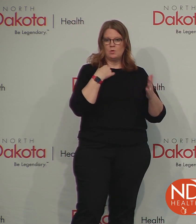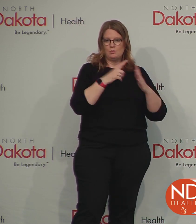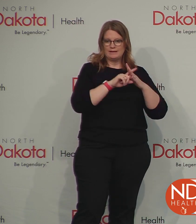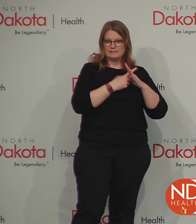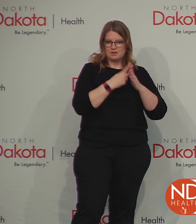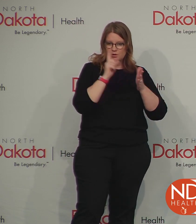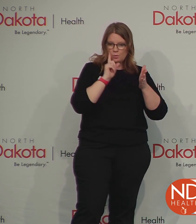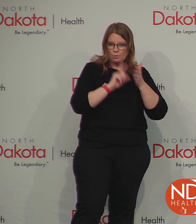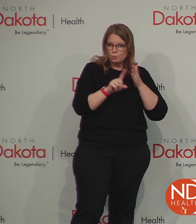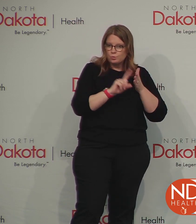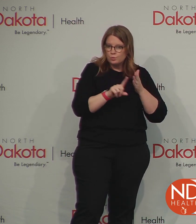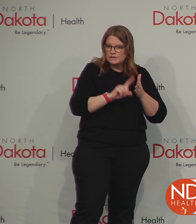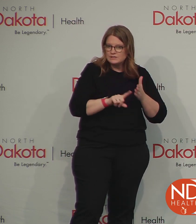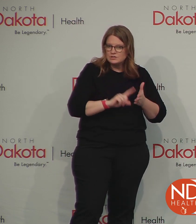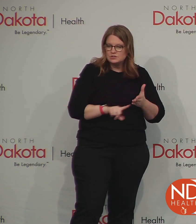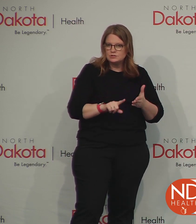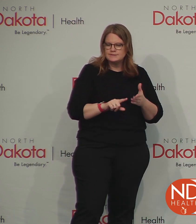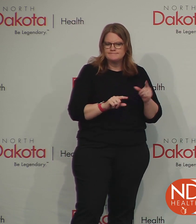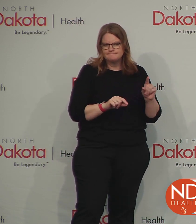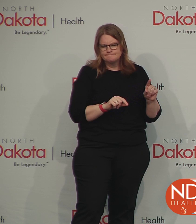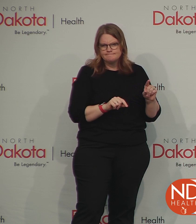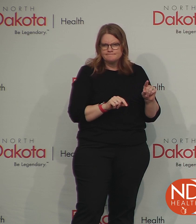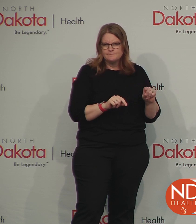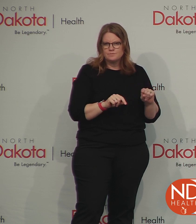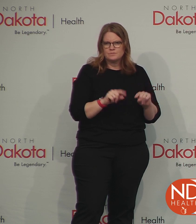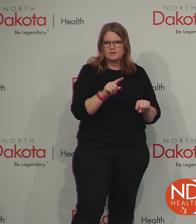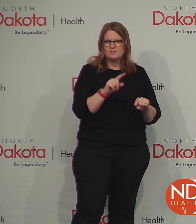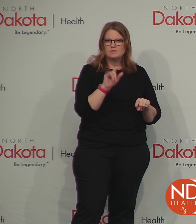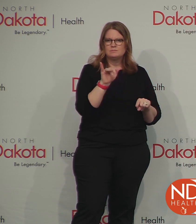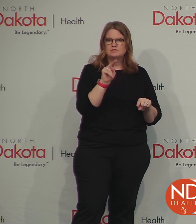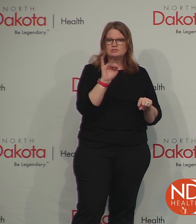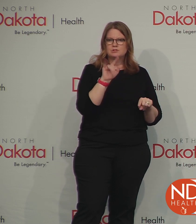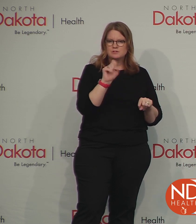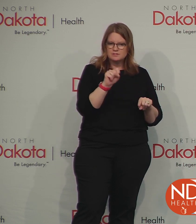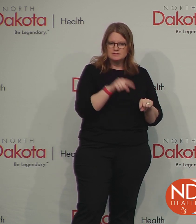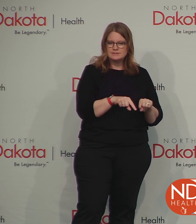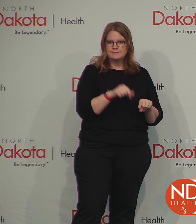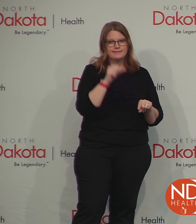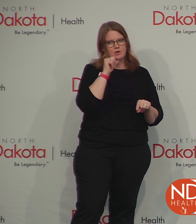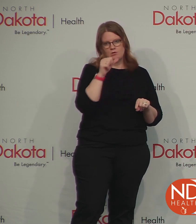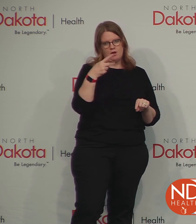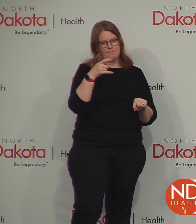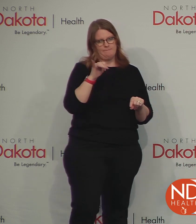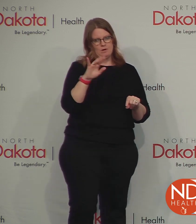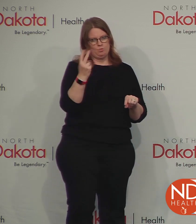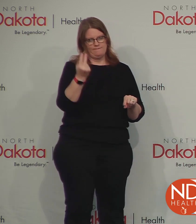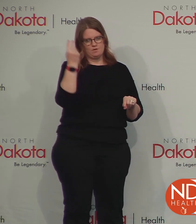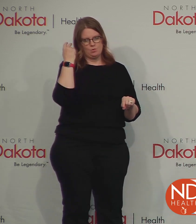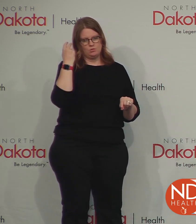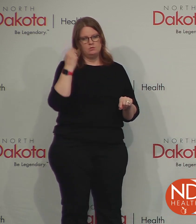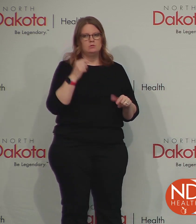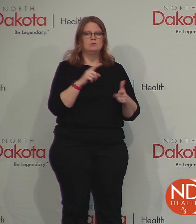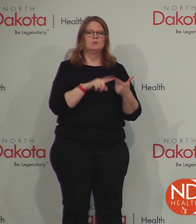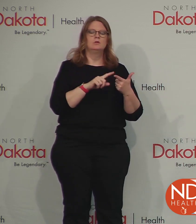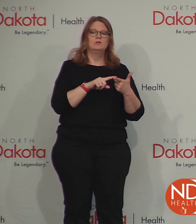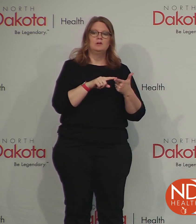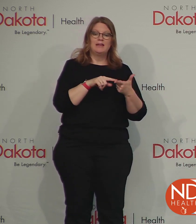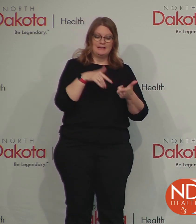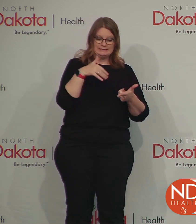it was from journals that are not peer-reviewed and studies